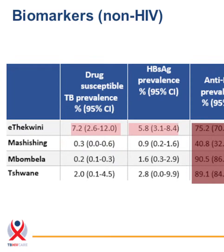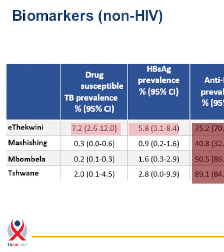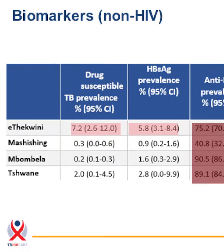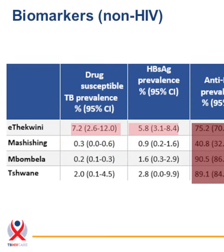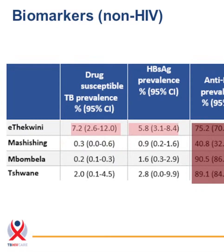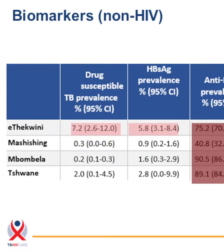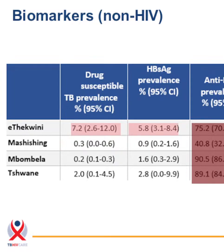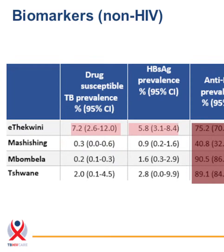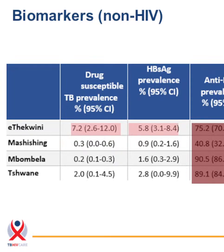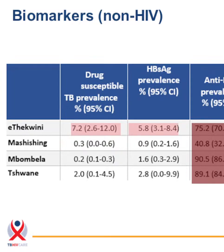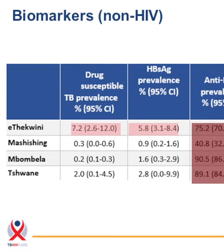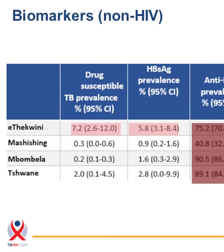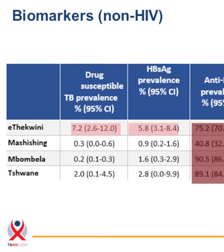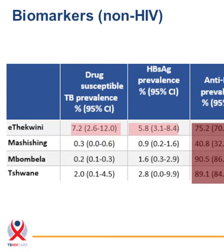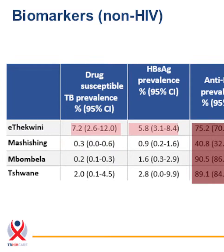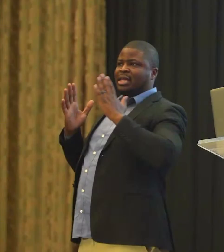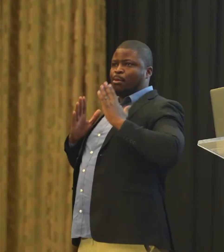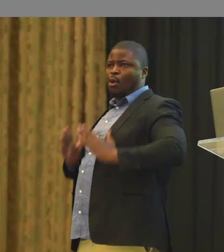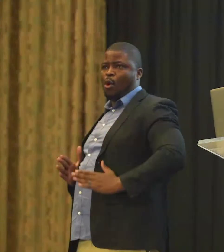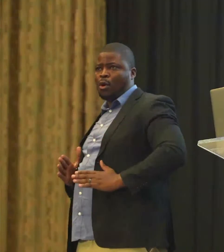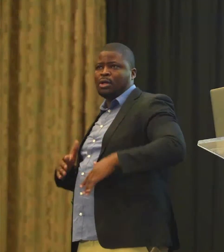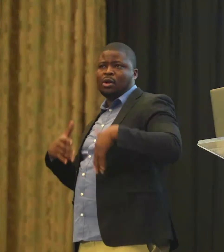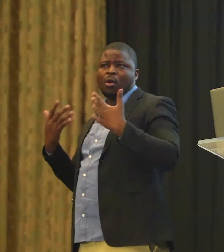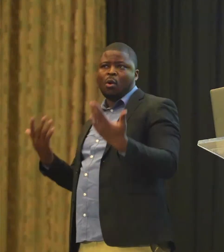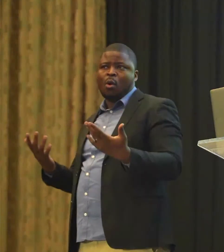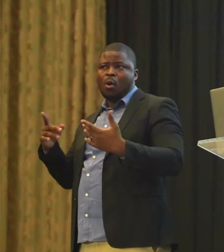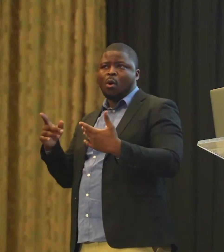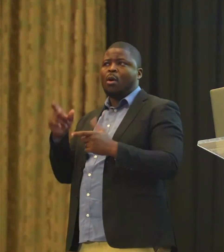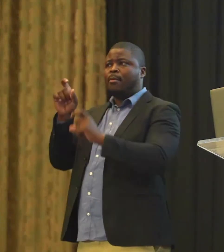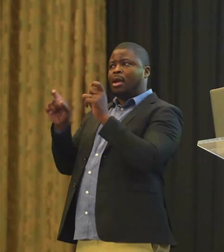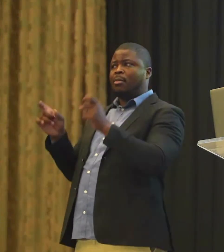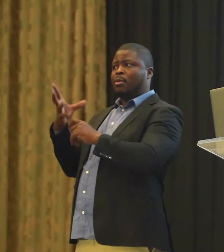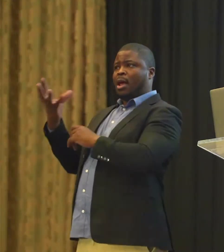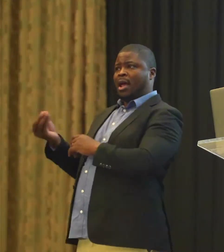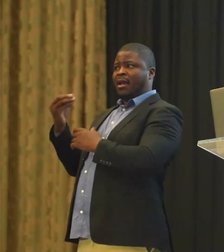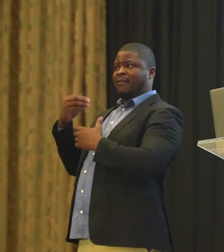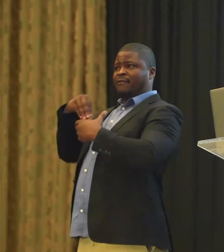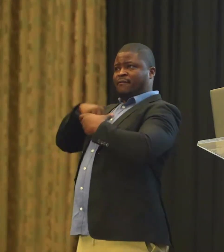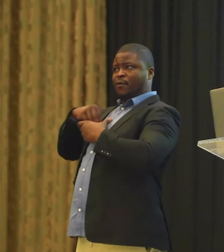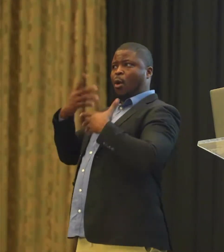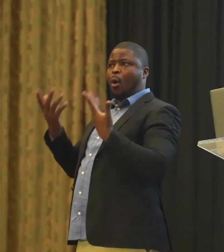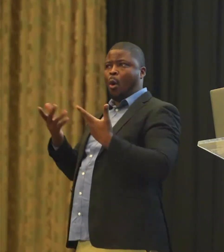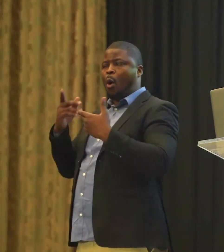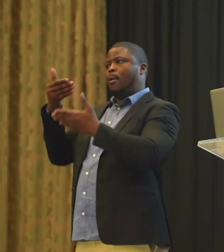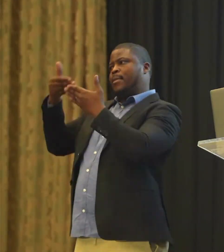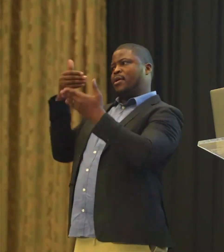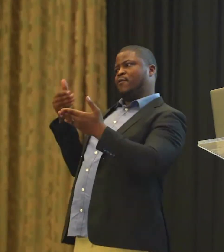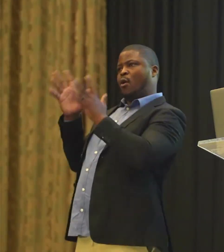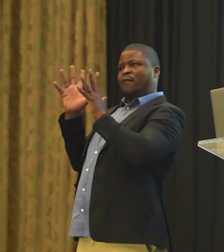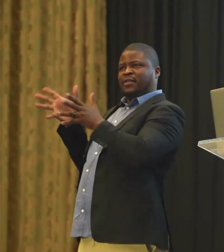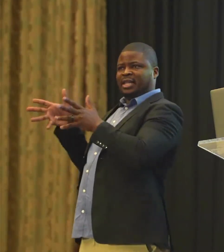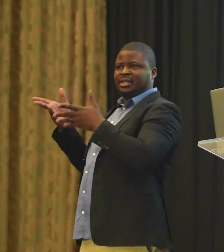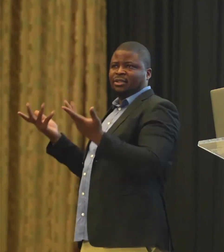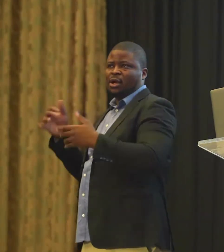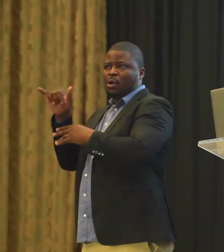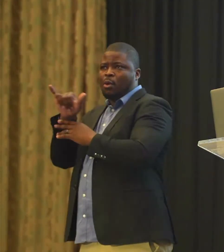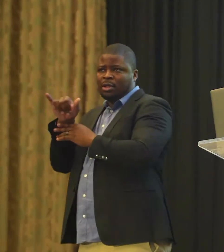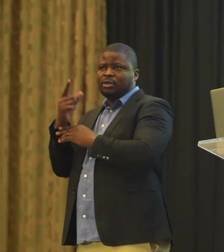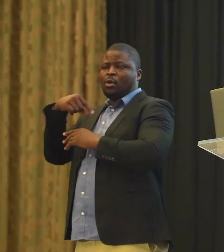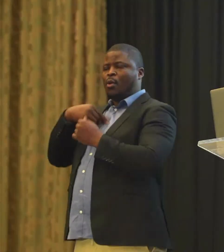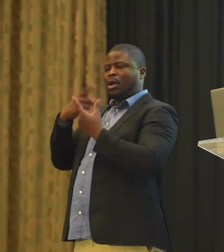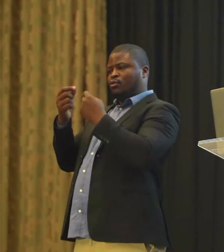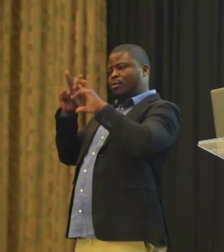is a marker that people have either had or do have active hepatitis C. And of course, with